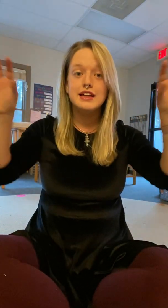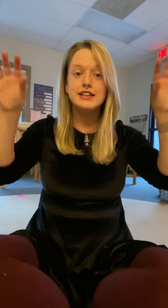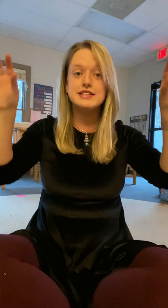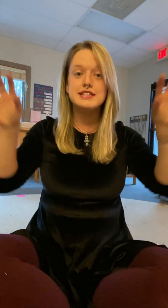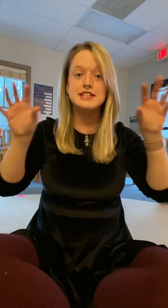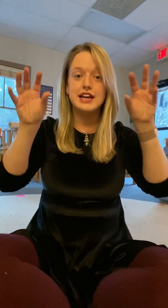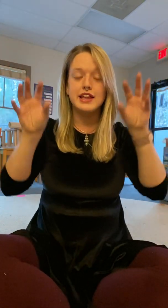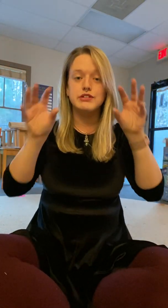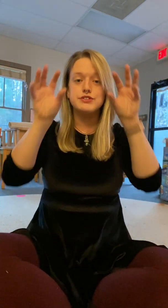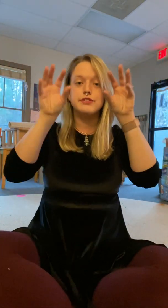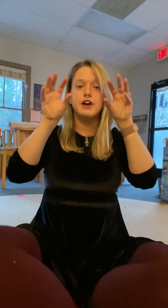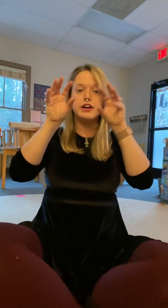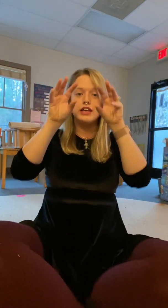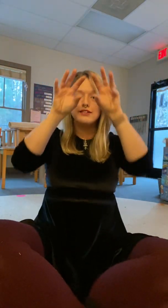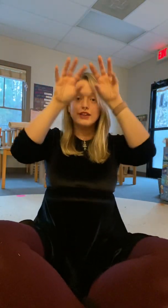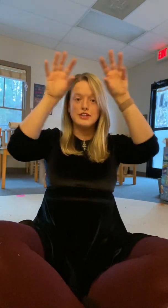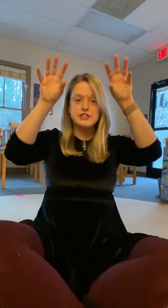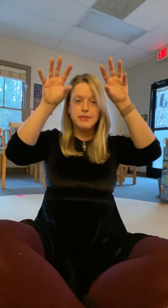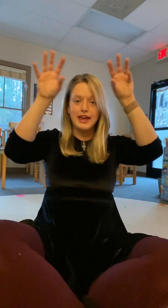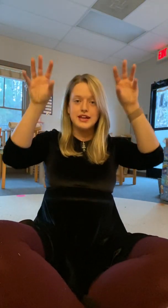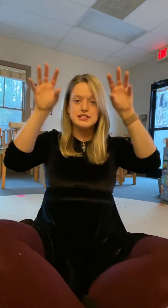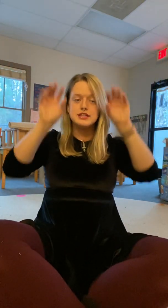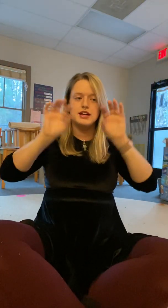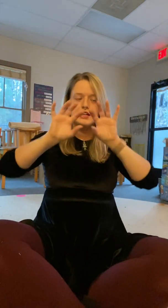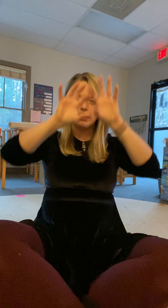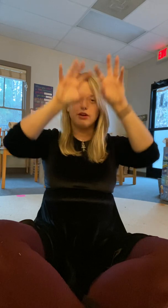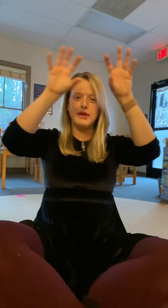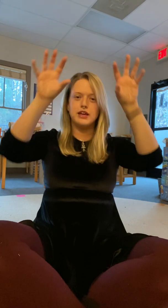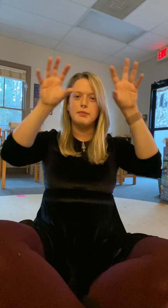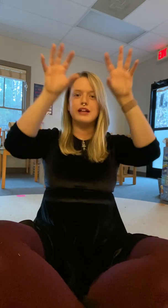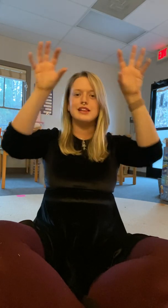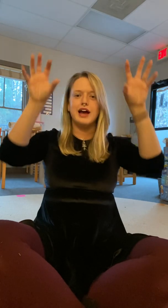This is the sign language for foggy. Can you see my hands? It's like you're making a big cloud.